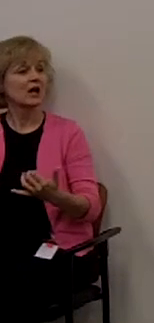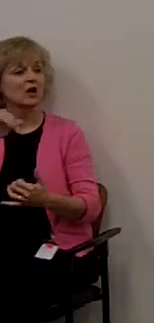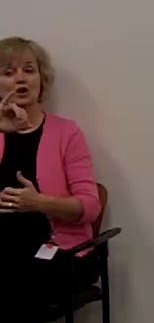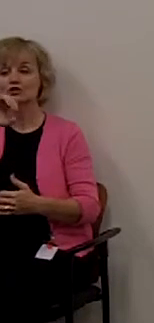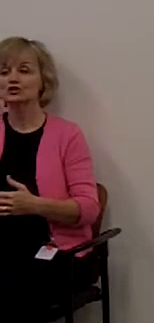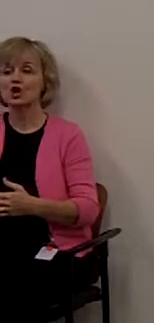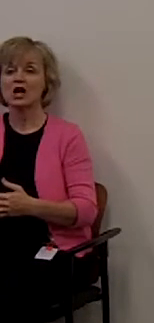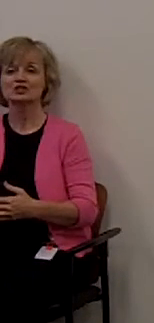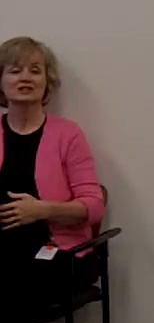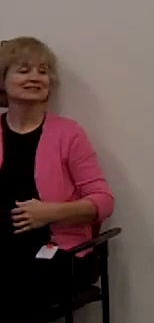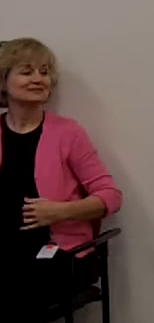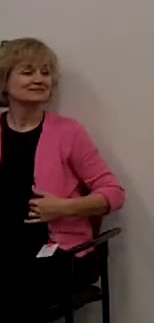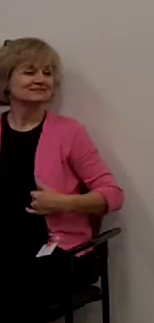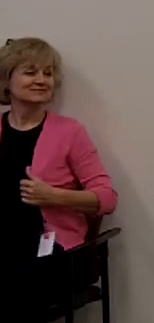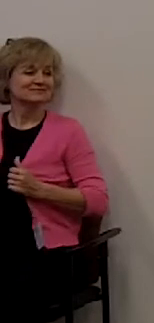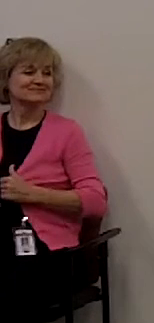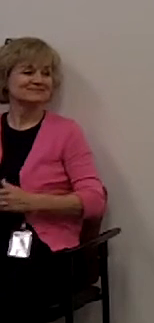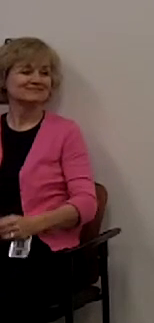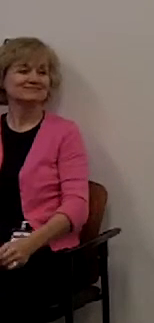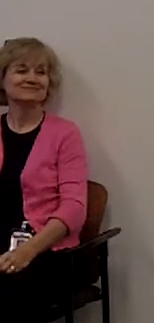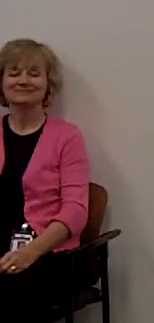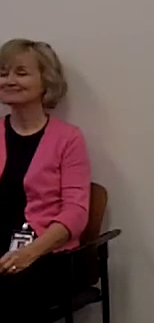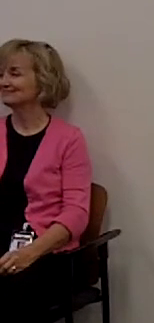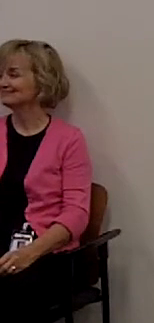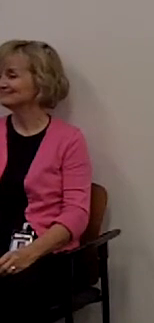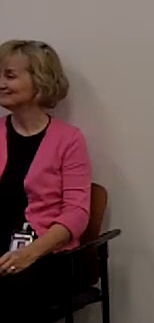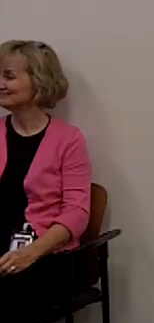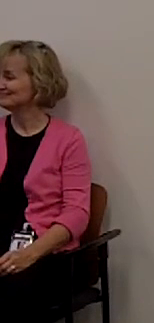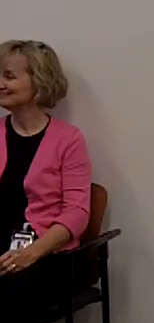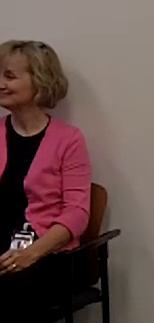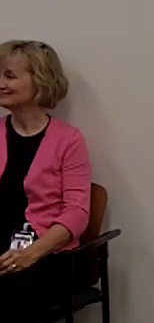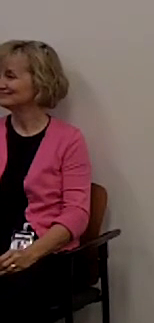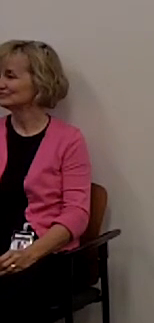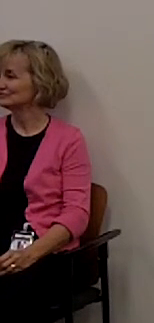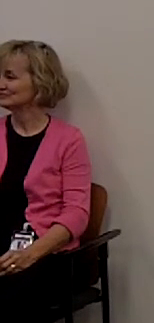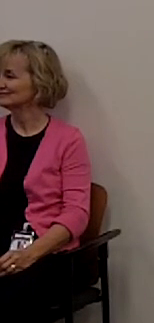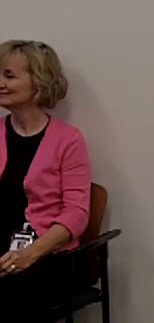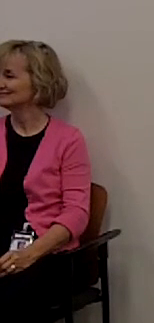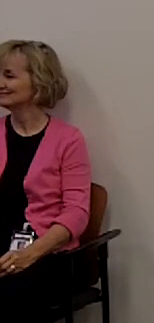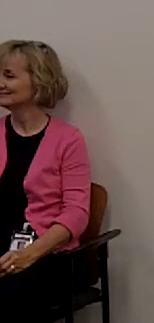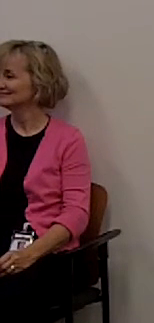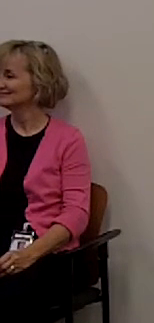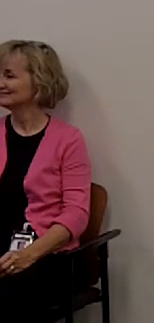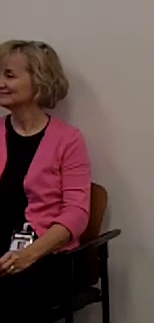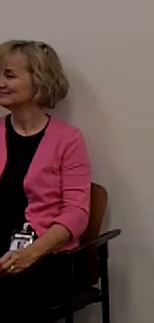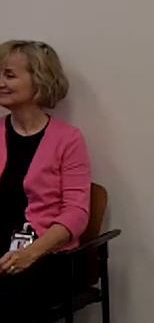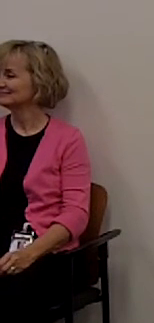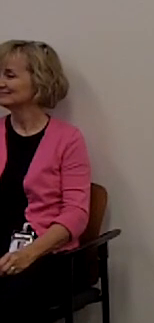Up. Take your notes.